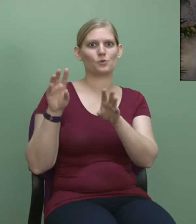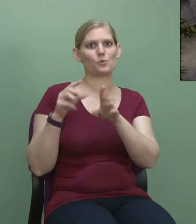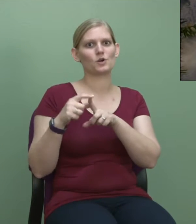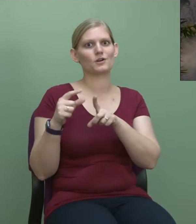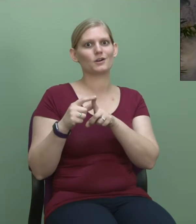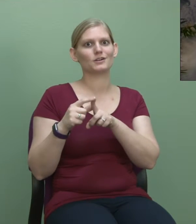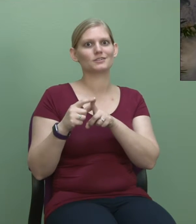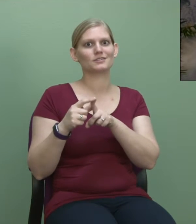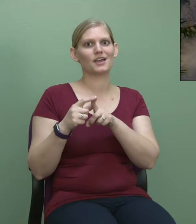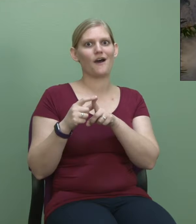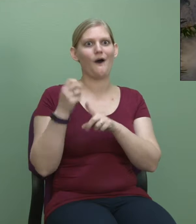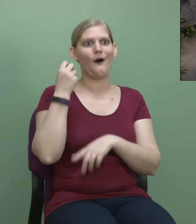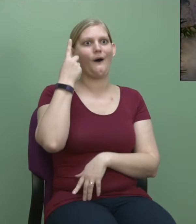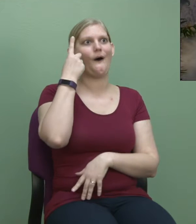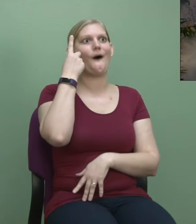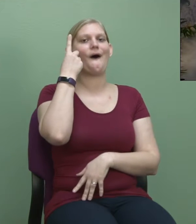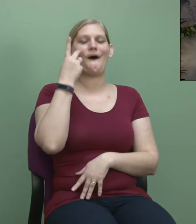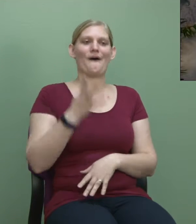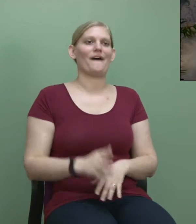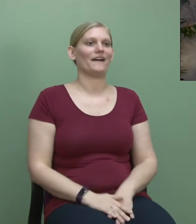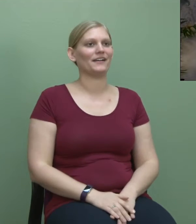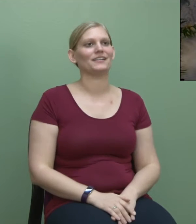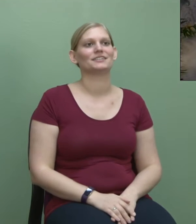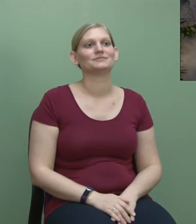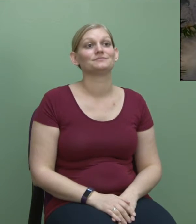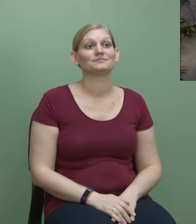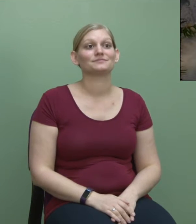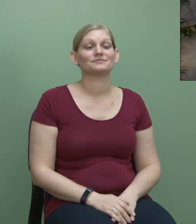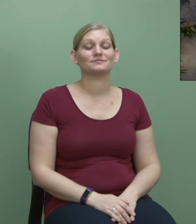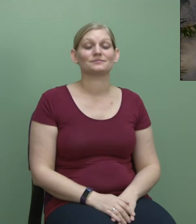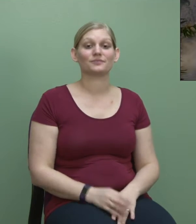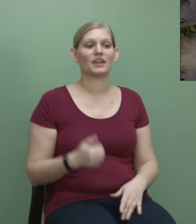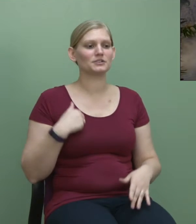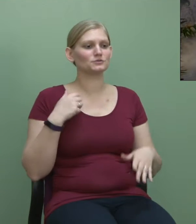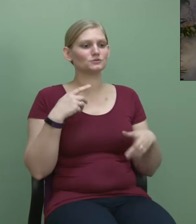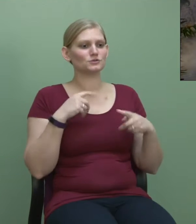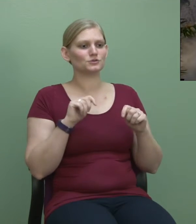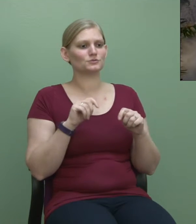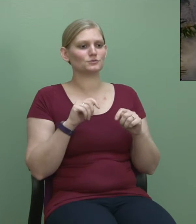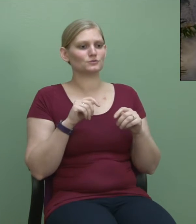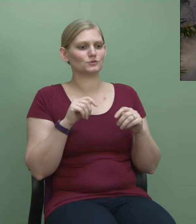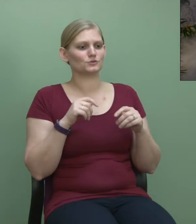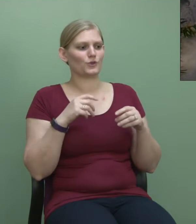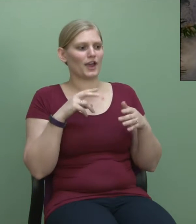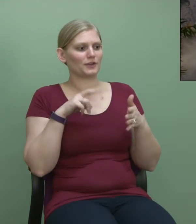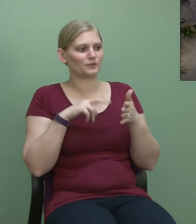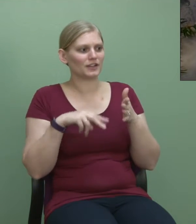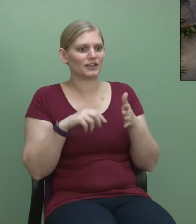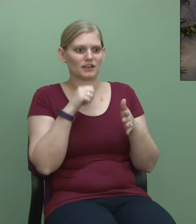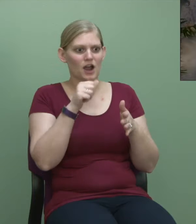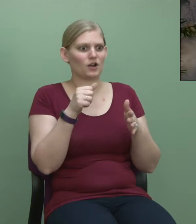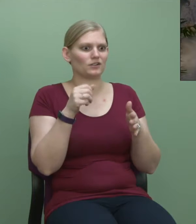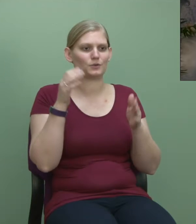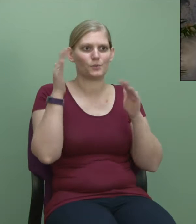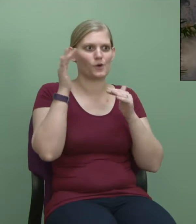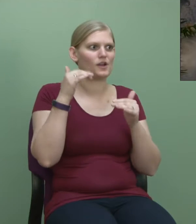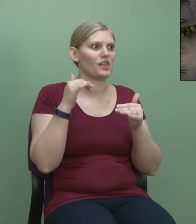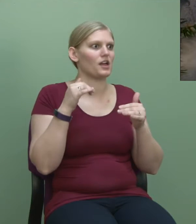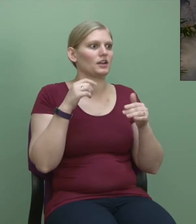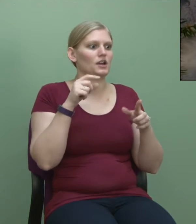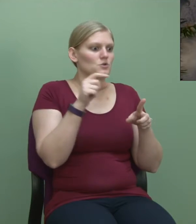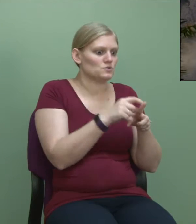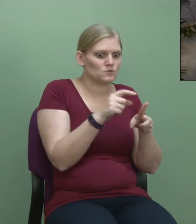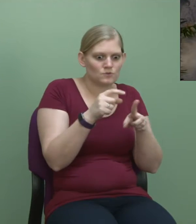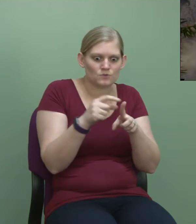are being put forth in the book. As you are reading to young children, don't get caught up on reading every single word. Children